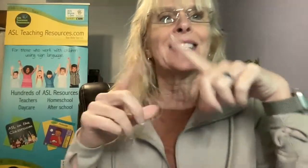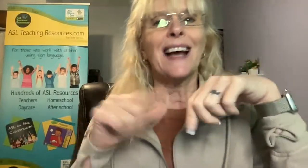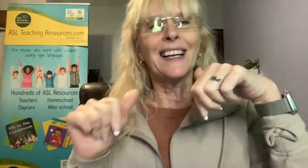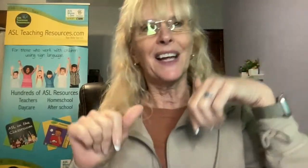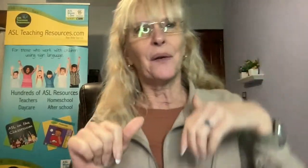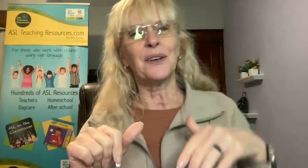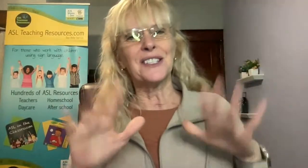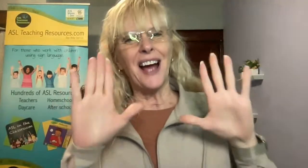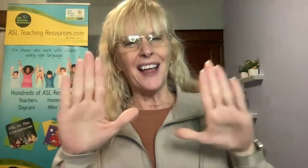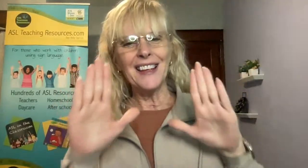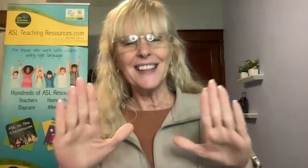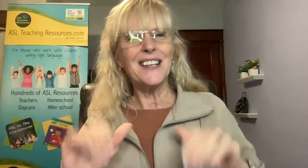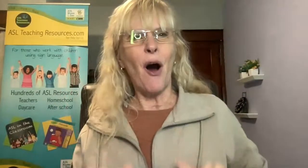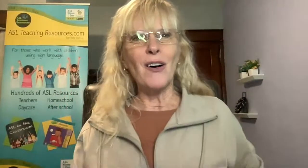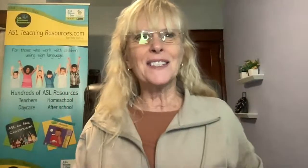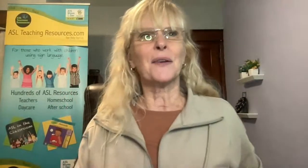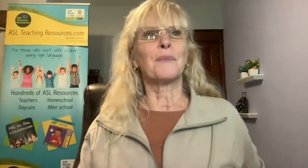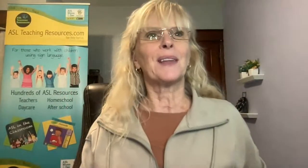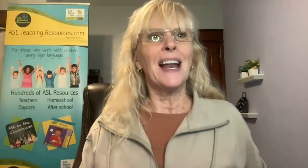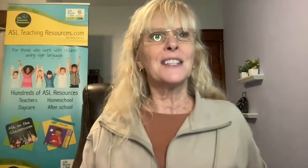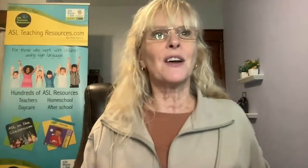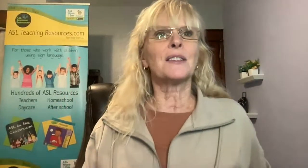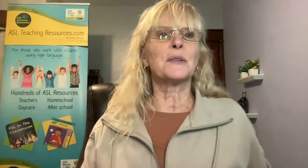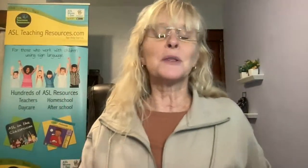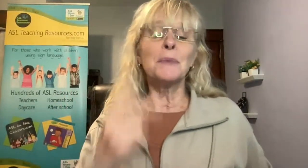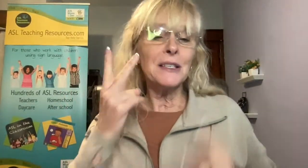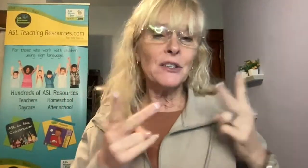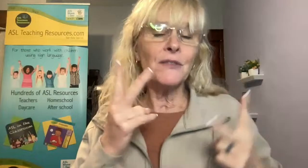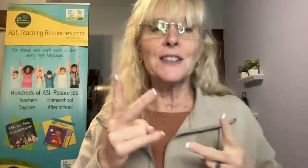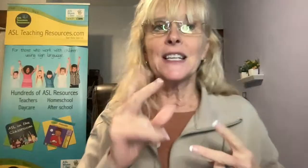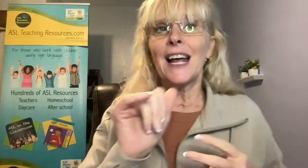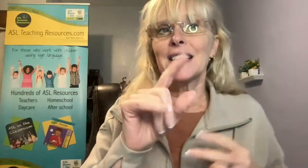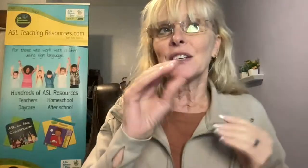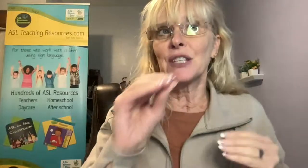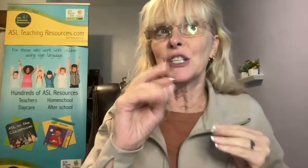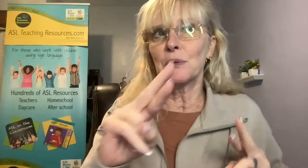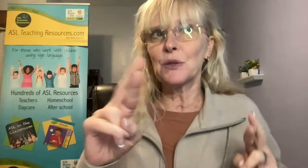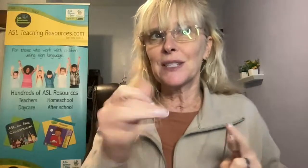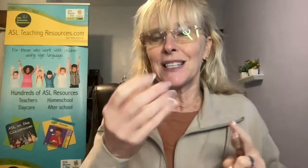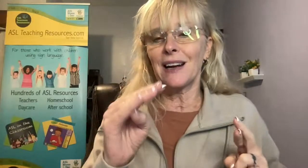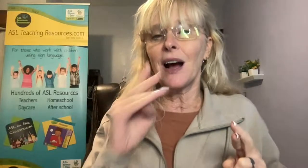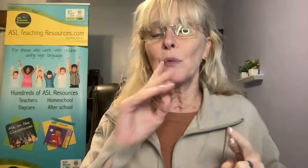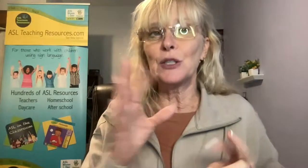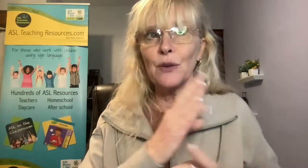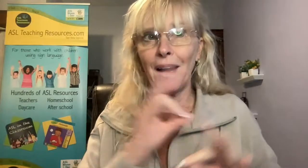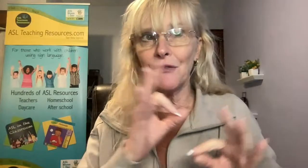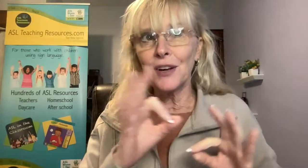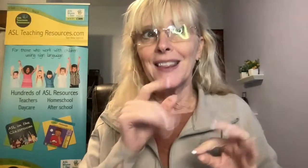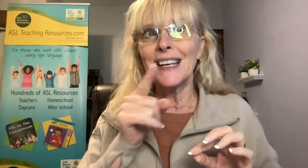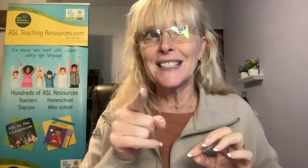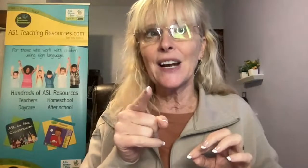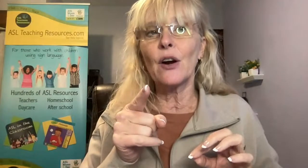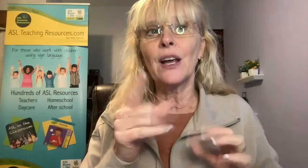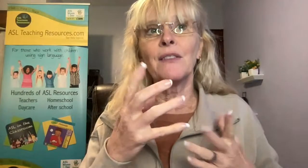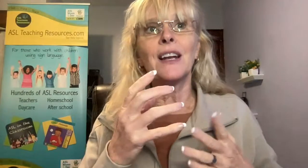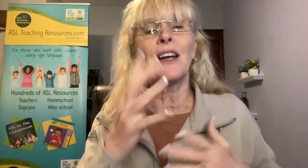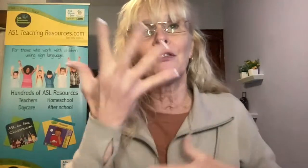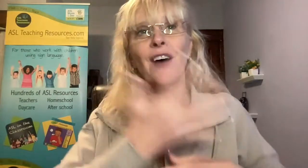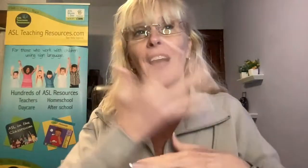sign language. I think that's awesome. That is awesome. So be sure and visit ASLTeachingResources.com. We do have free things there, even a